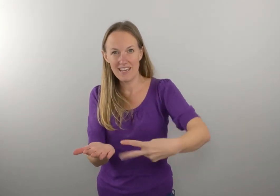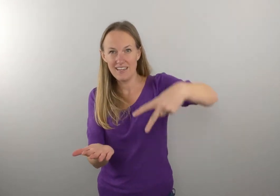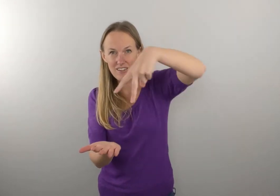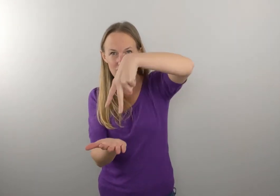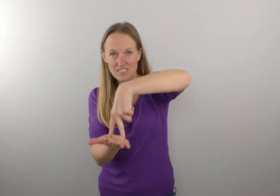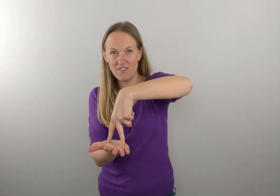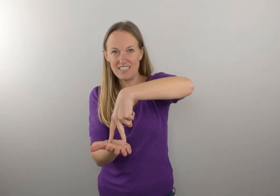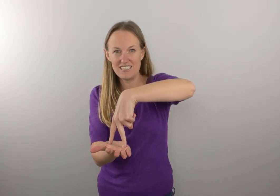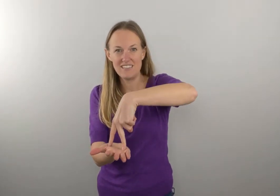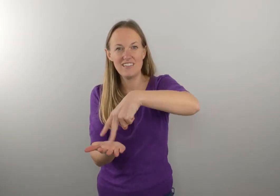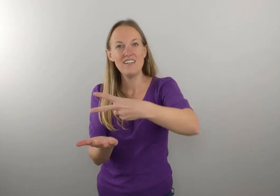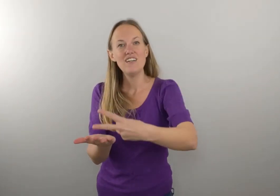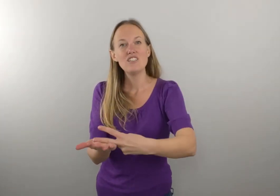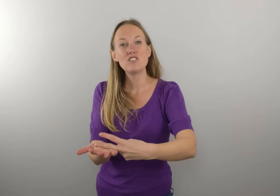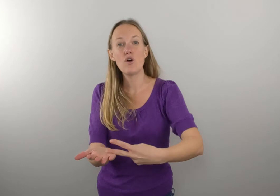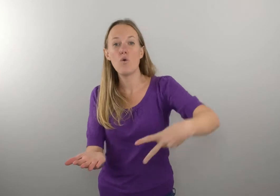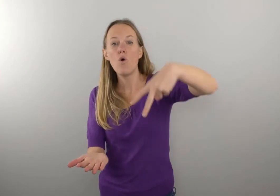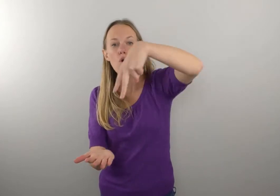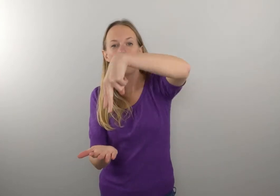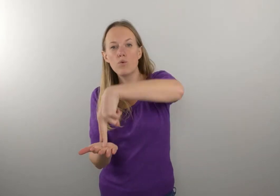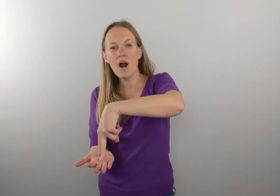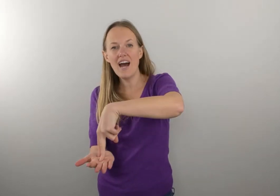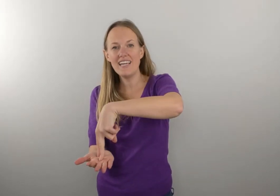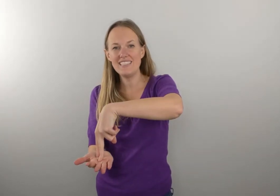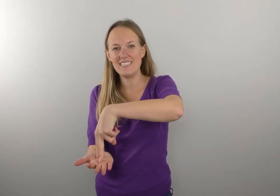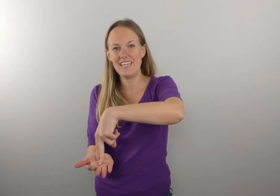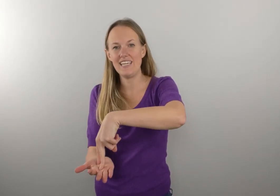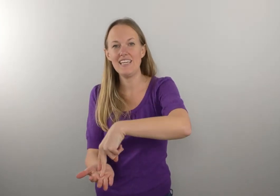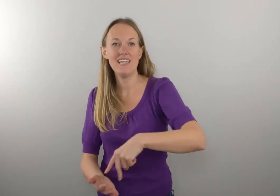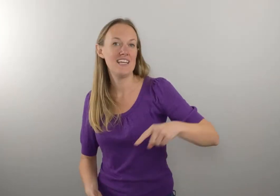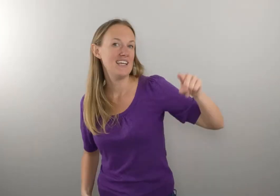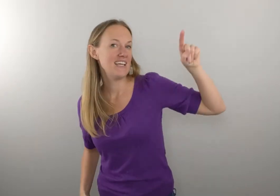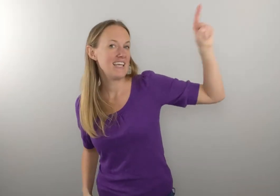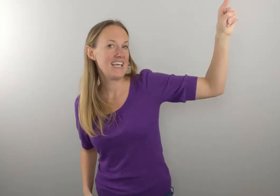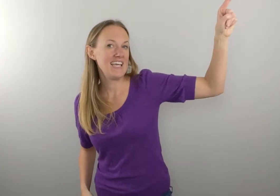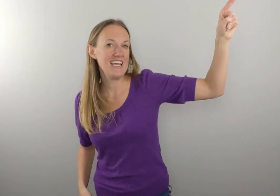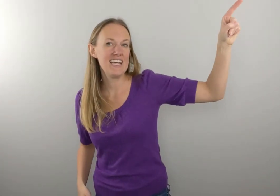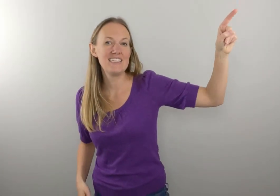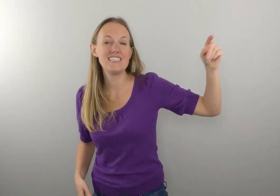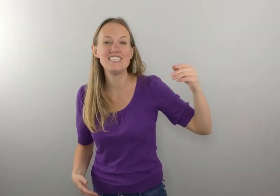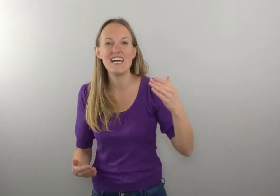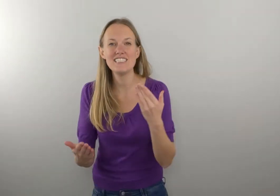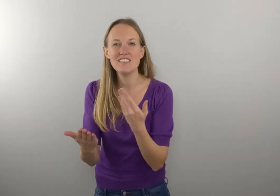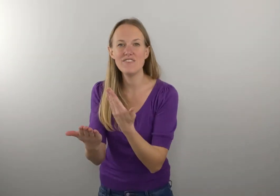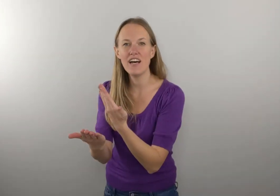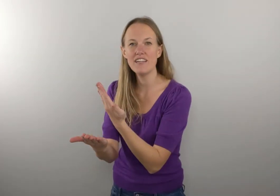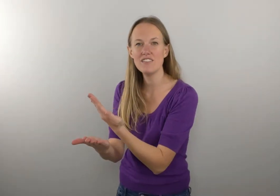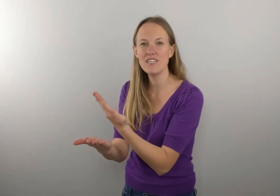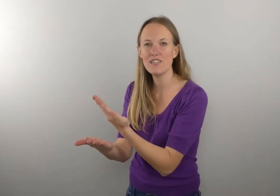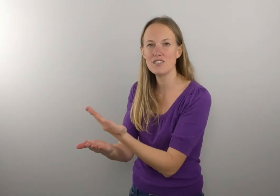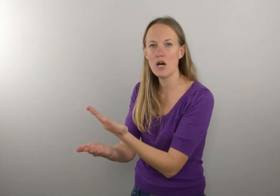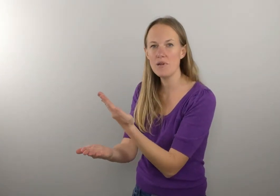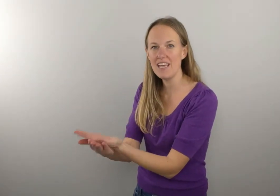Okay, resurrection. So rising, he, and then justified, you take your dominant